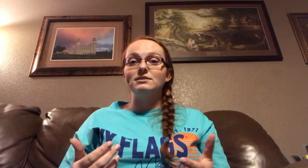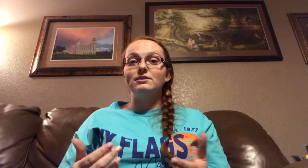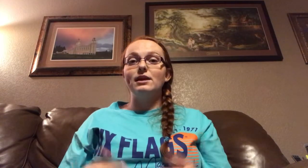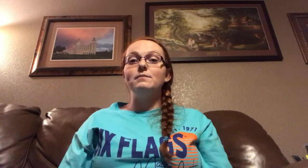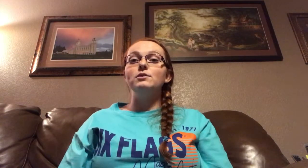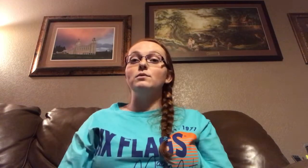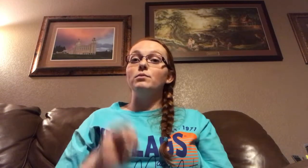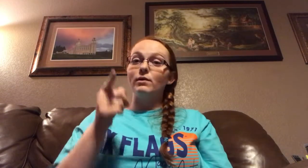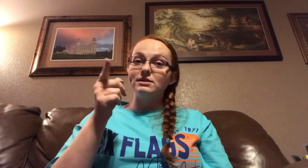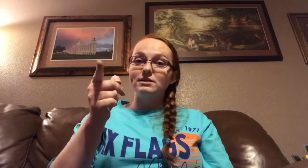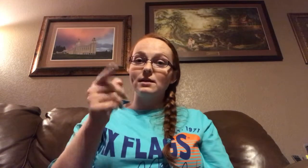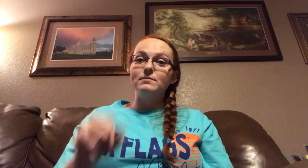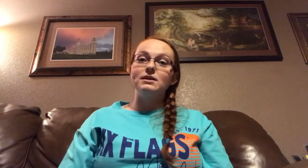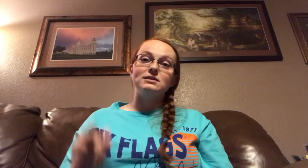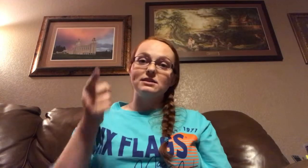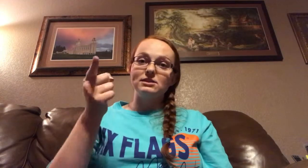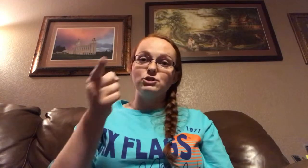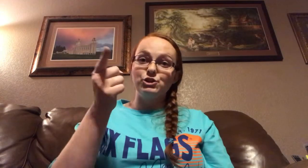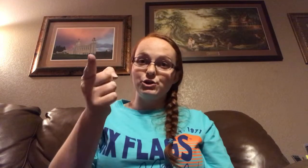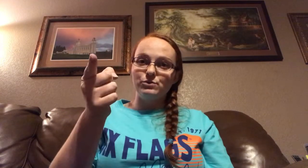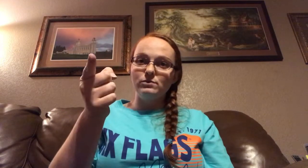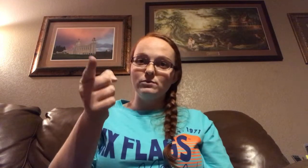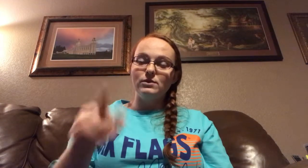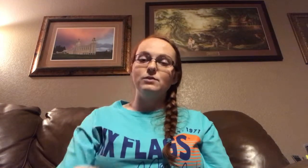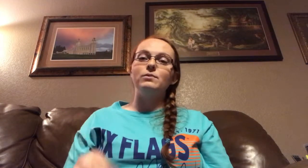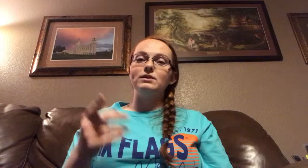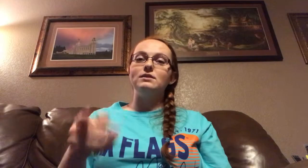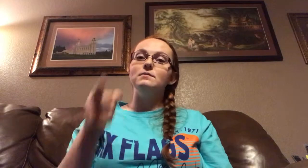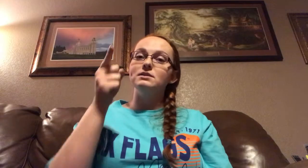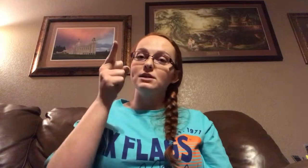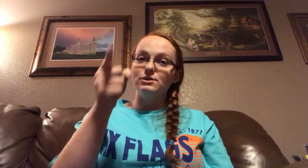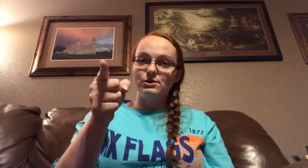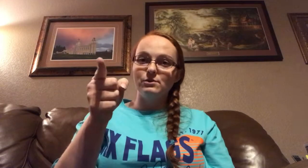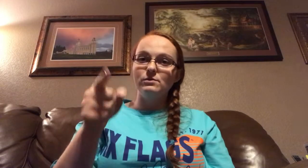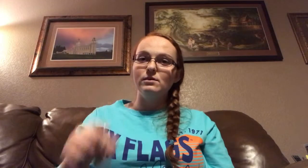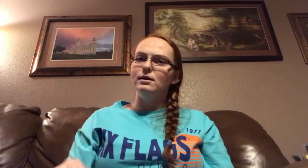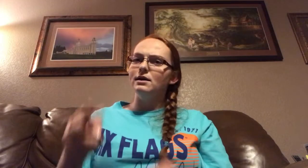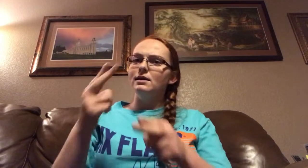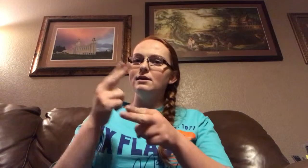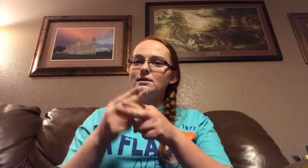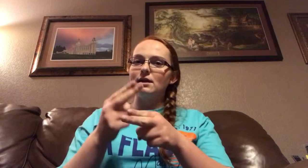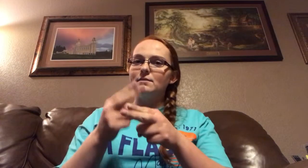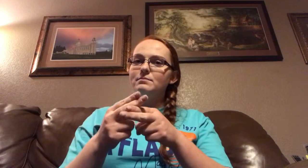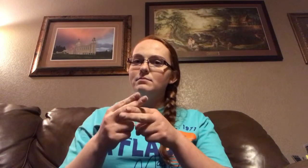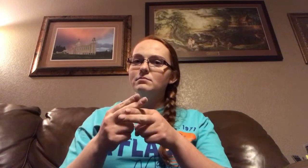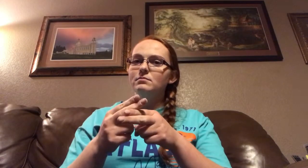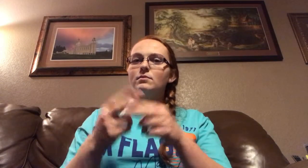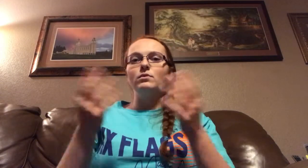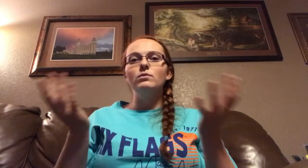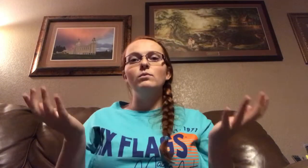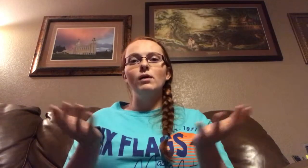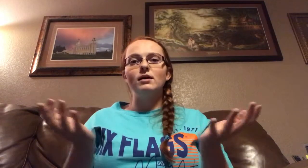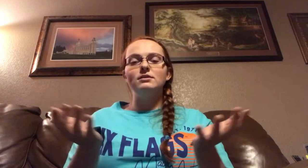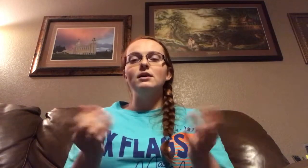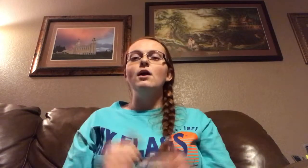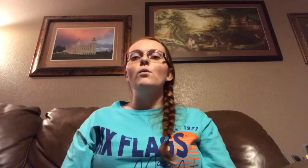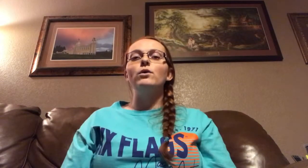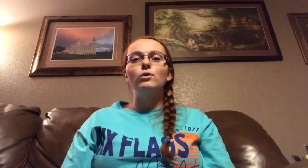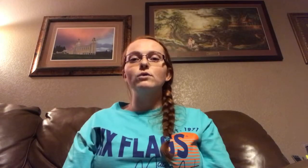their name, you would point to them, because this is you. When you point to them, you say you. name, what? Word order